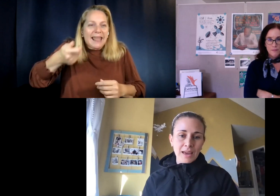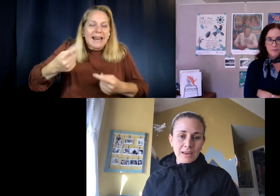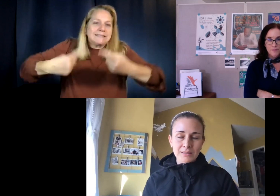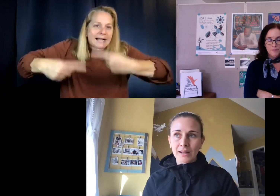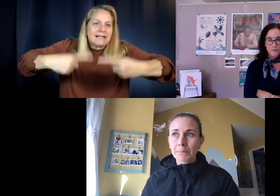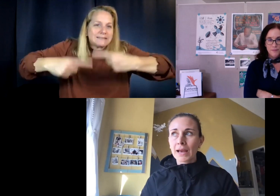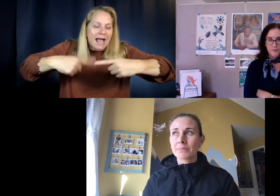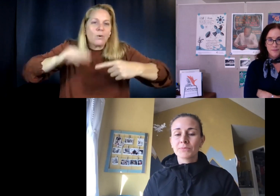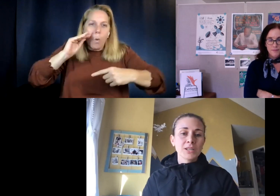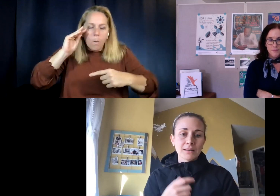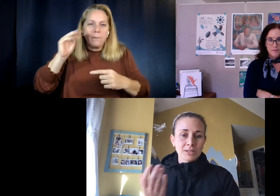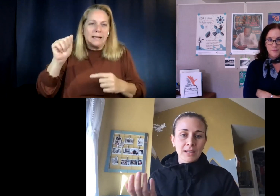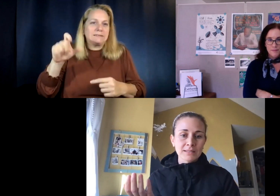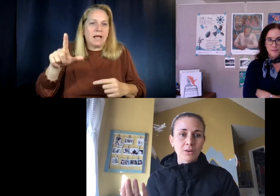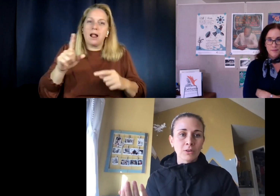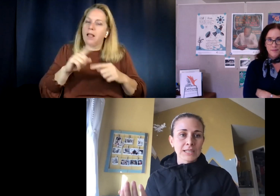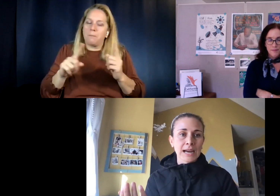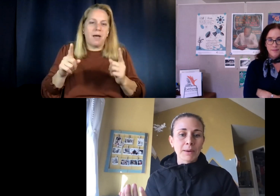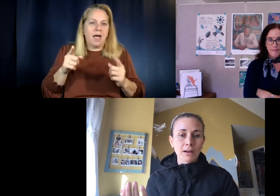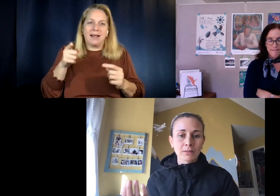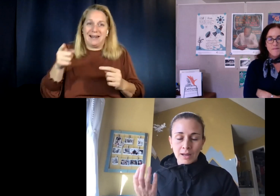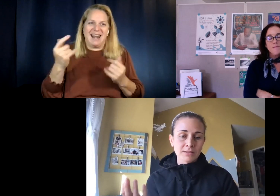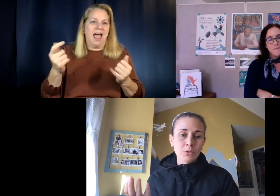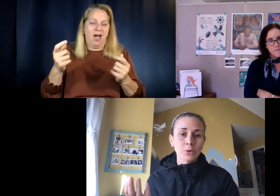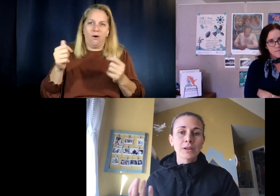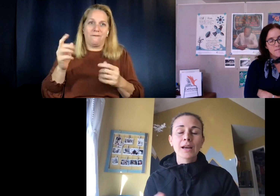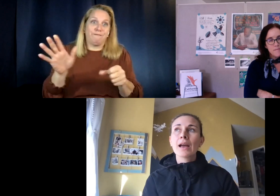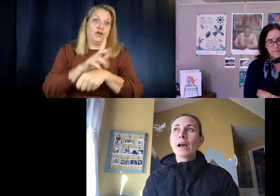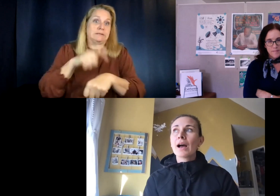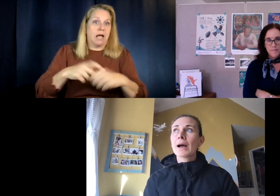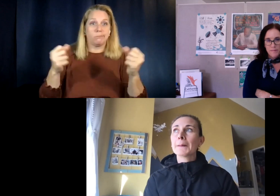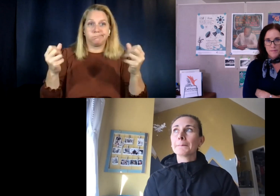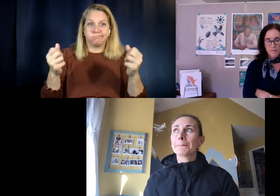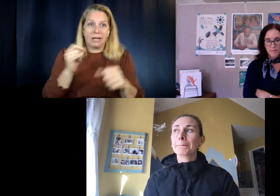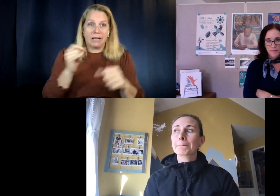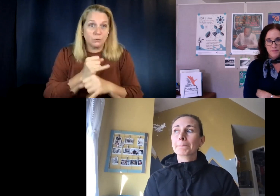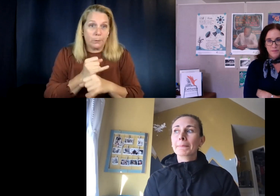use ASL, but she does it all the time at school.